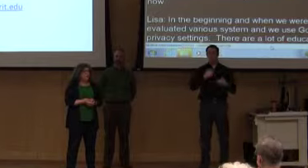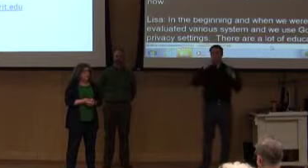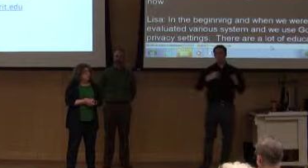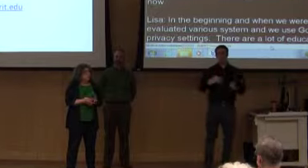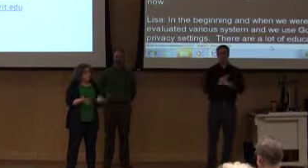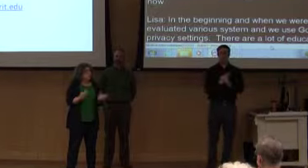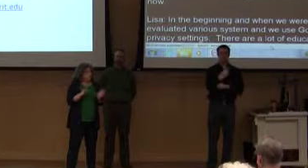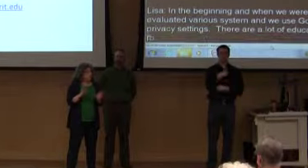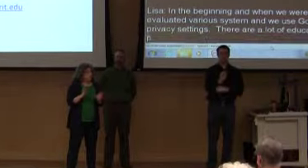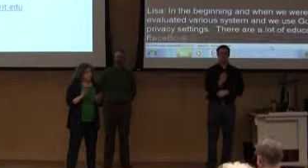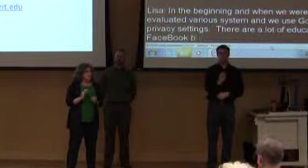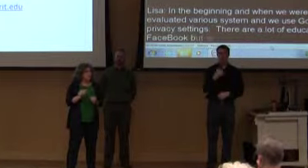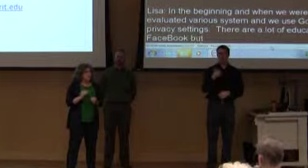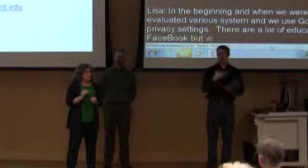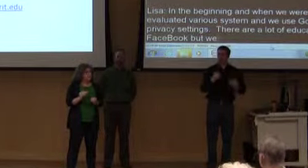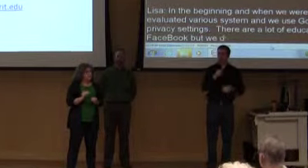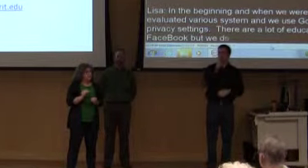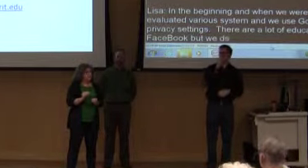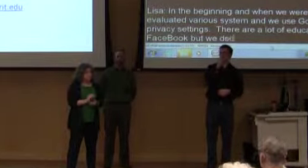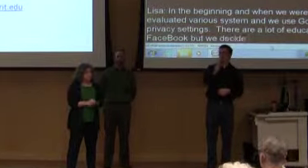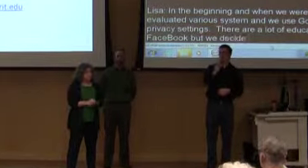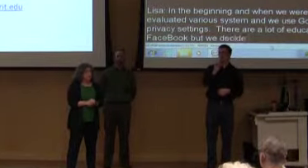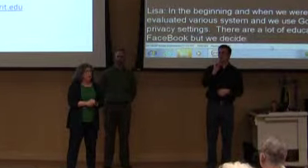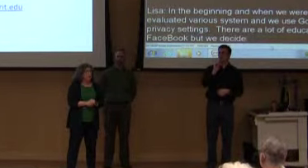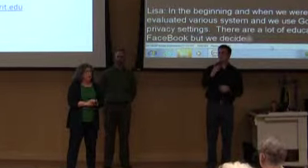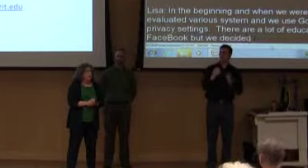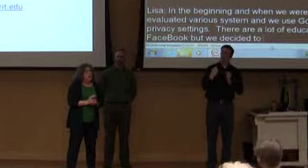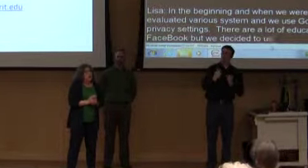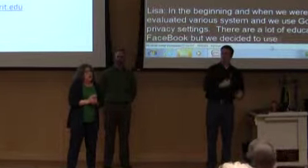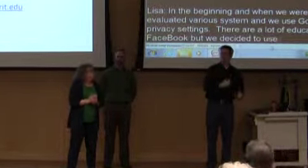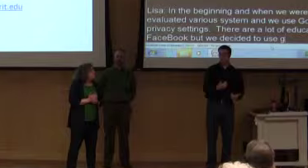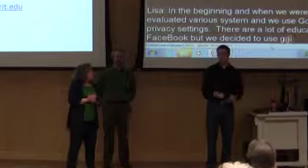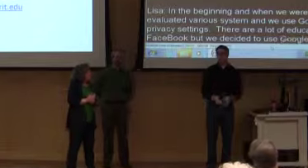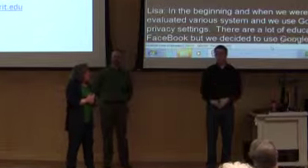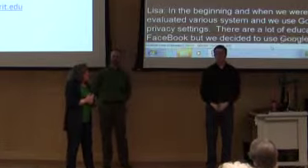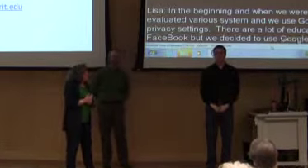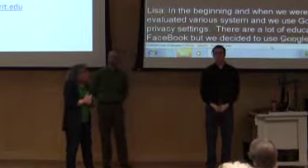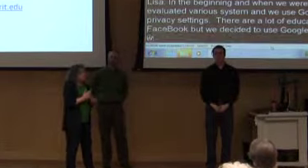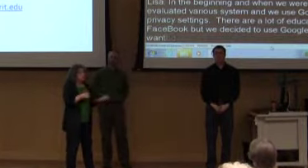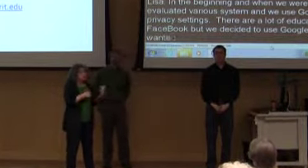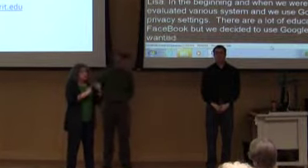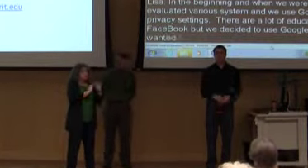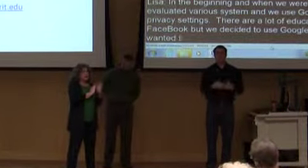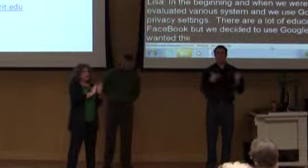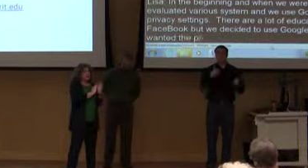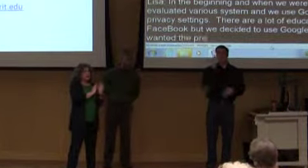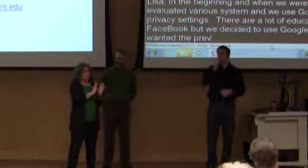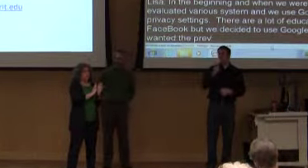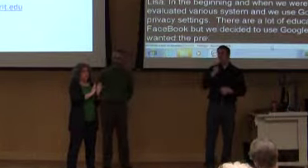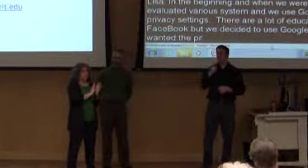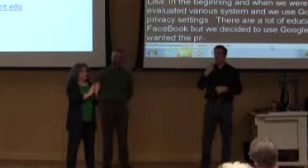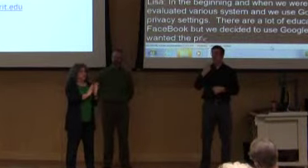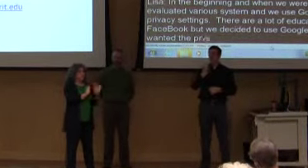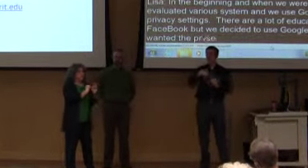decided to use Google because we wanted the privacy settings to be stronger. Now, it's interesting because this Hangout